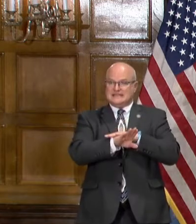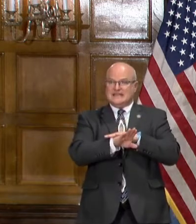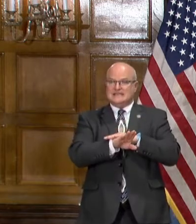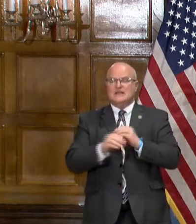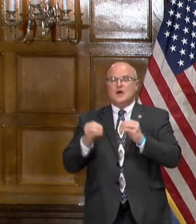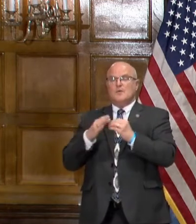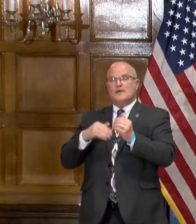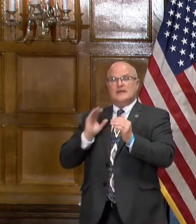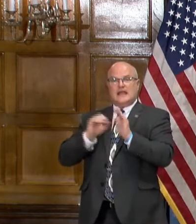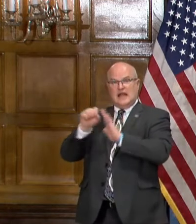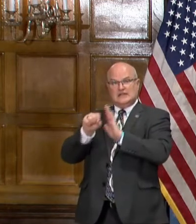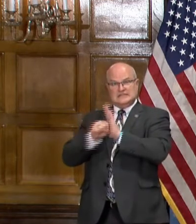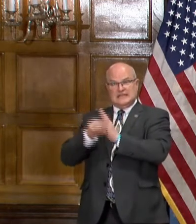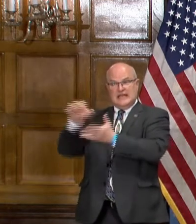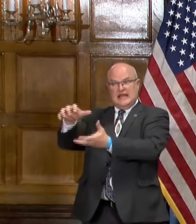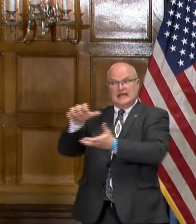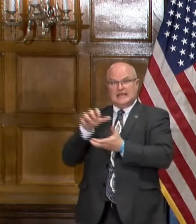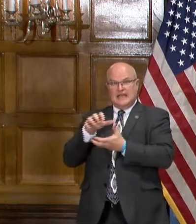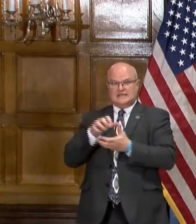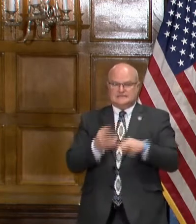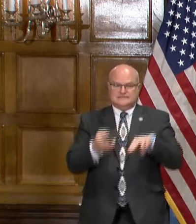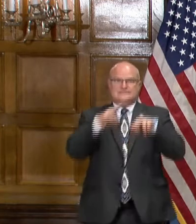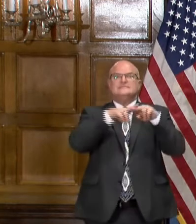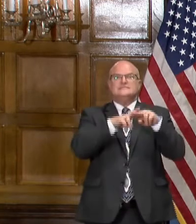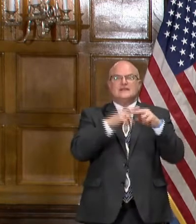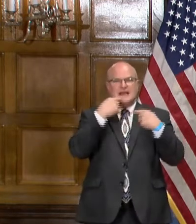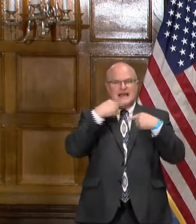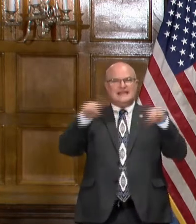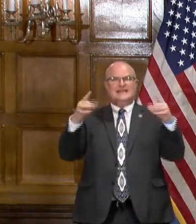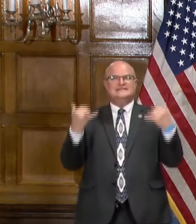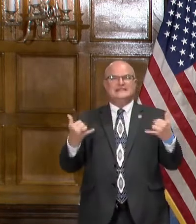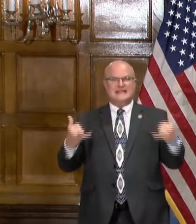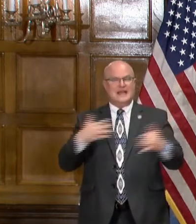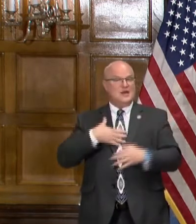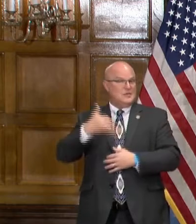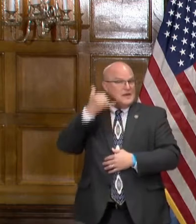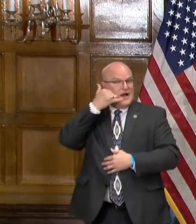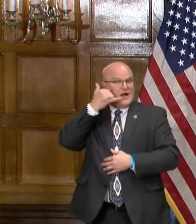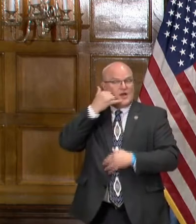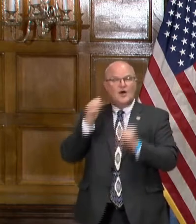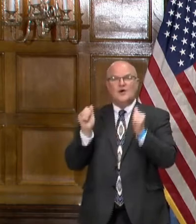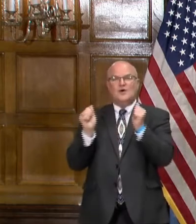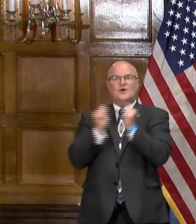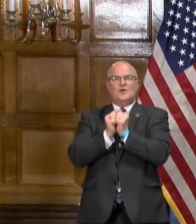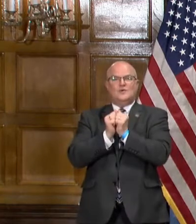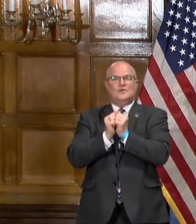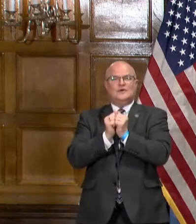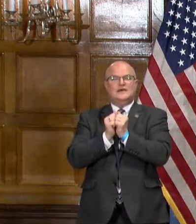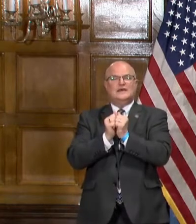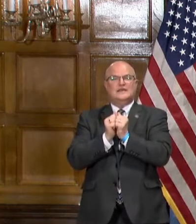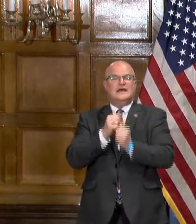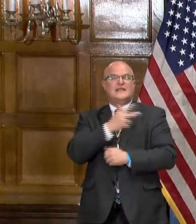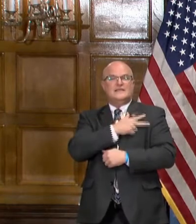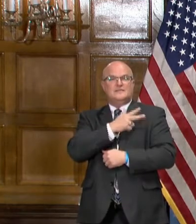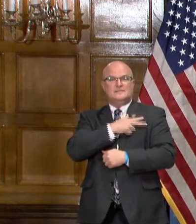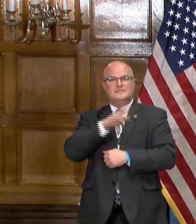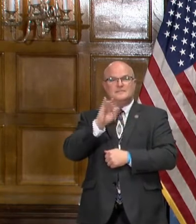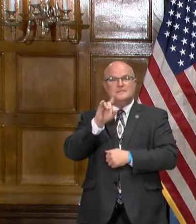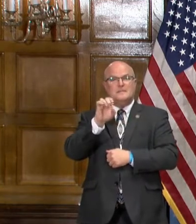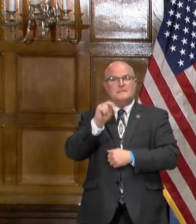state allocation again. This is announced today on my call with the Biden Coronavirus